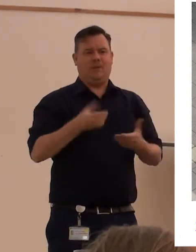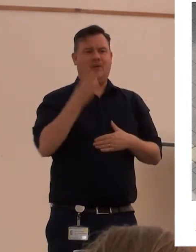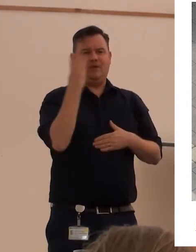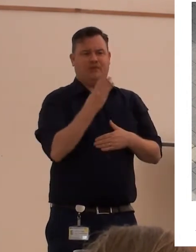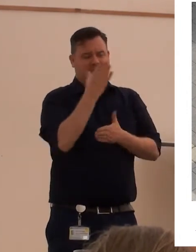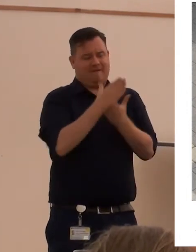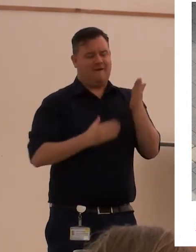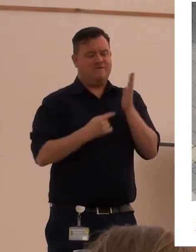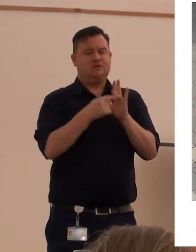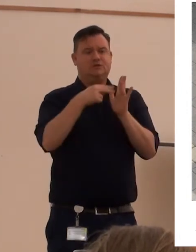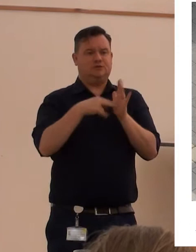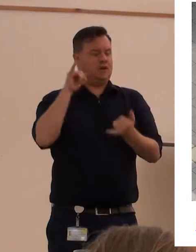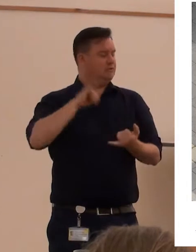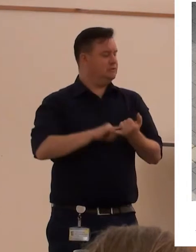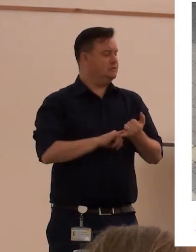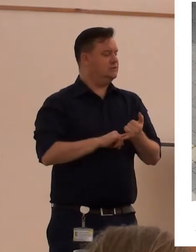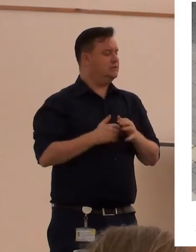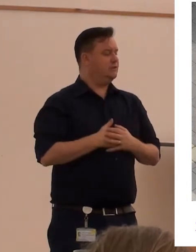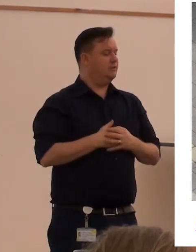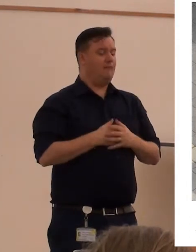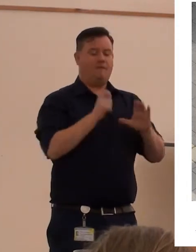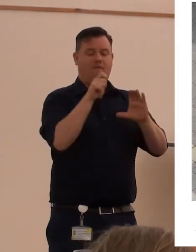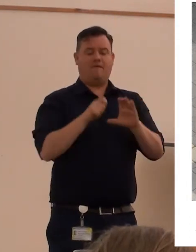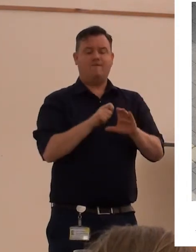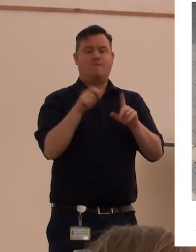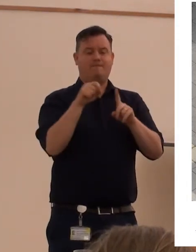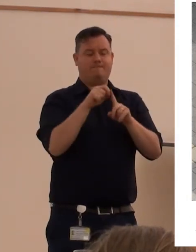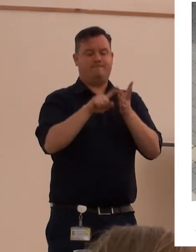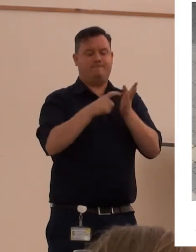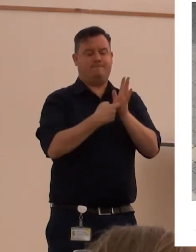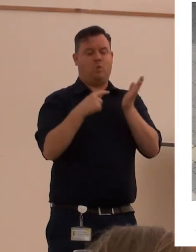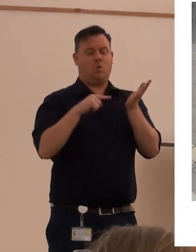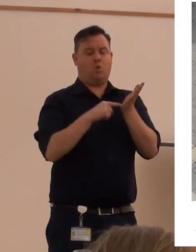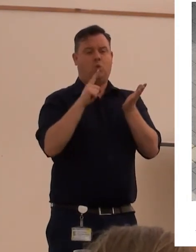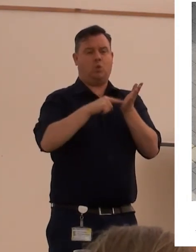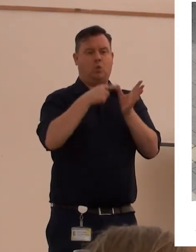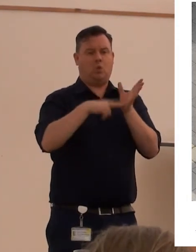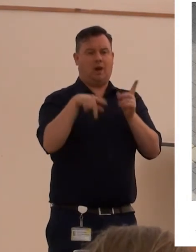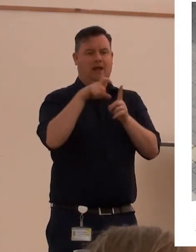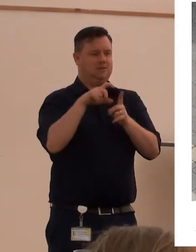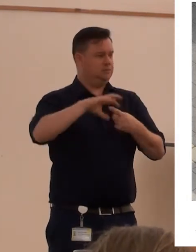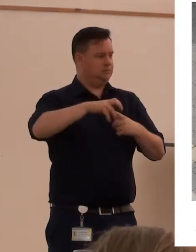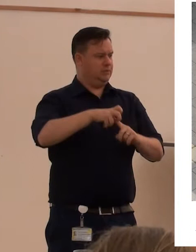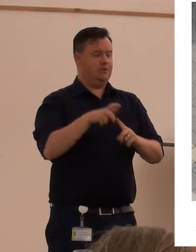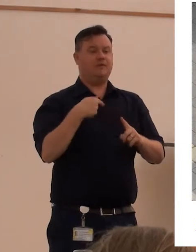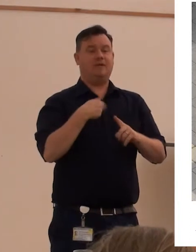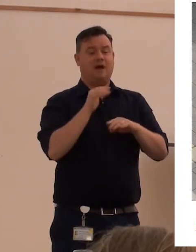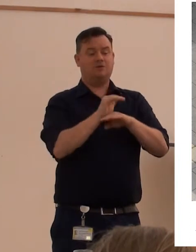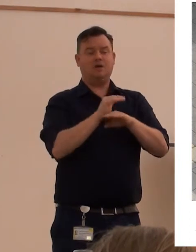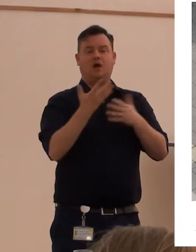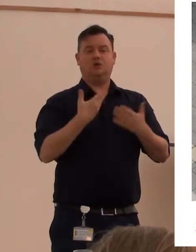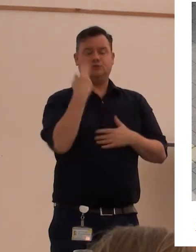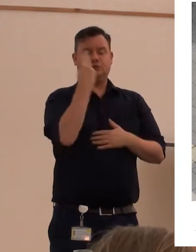13.5 tons, and it's carved from Portland stone. It's situated outside the School of Architecture